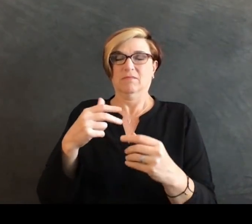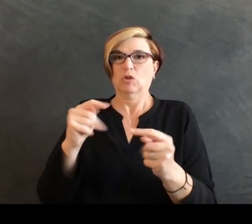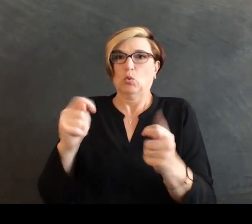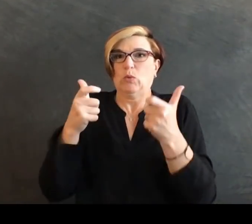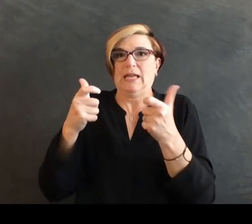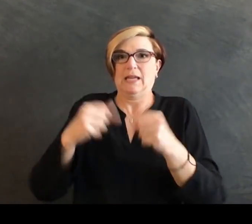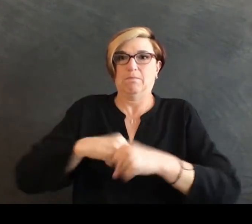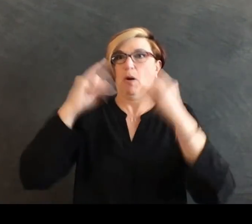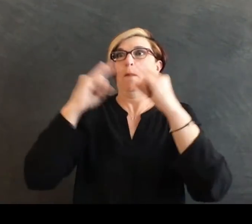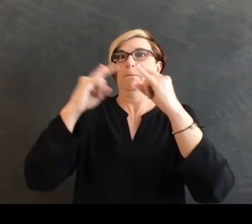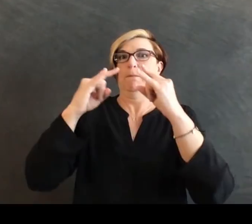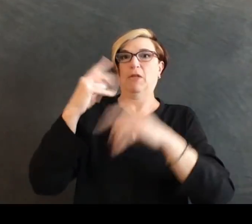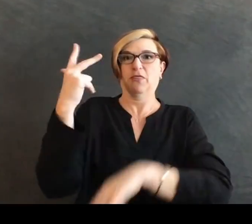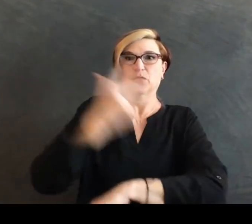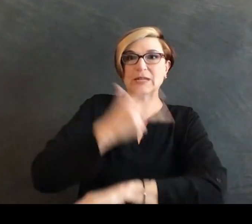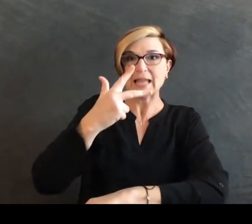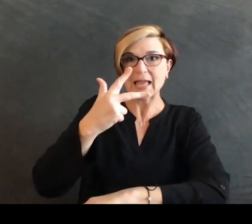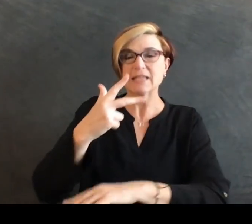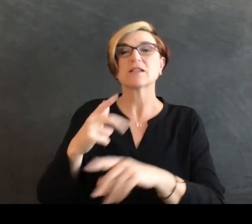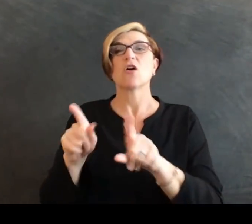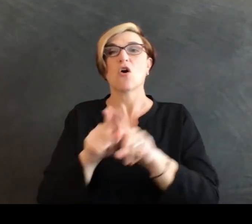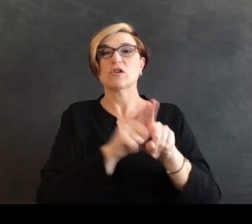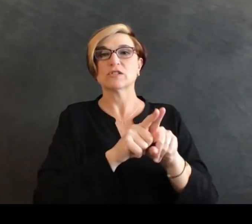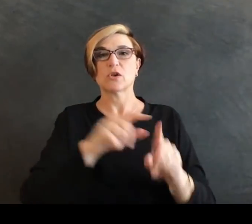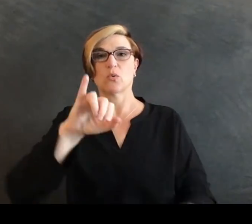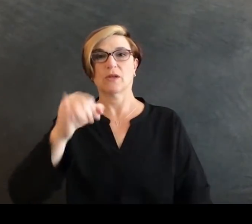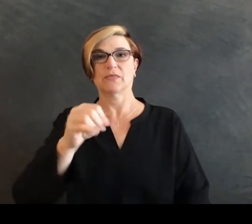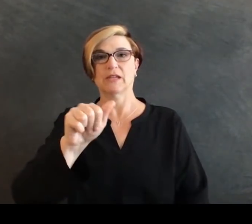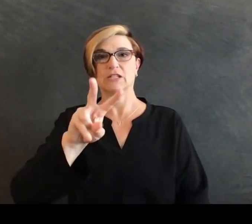Center, will be completed today,